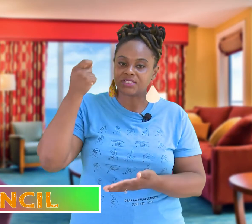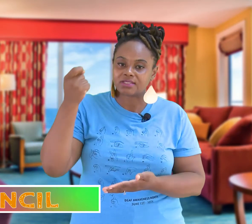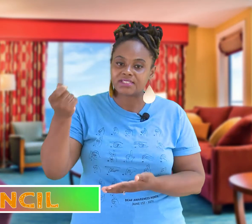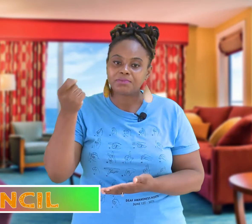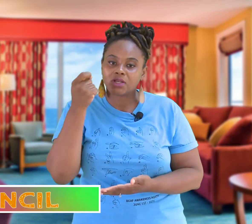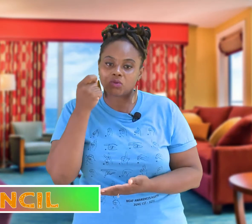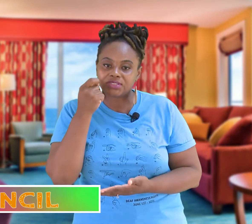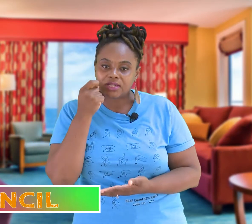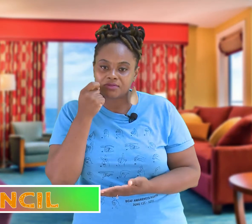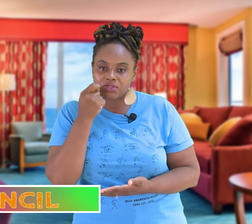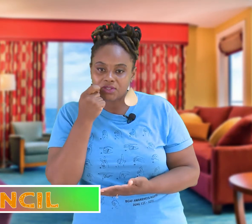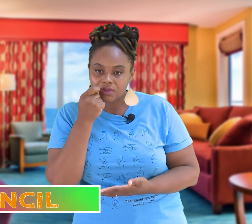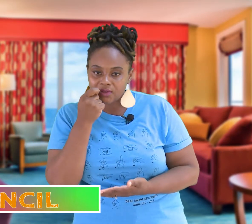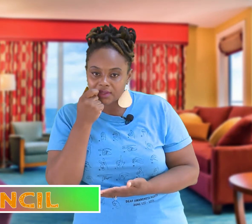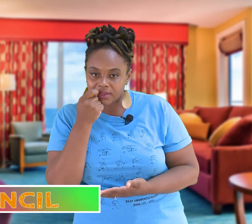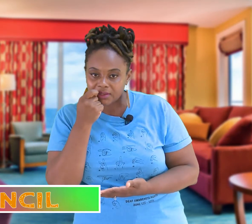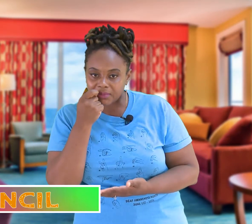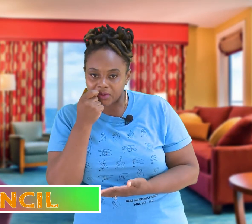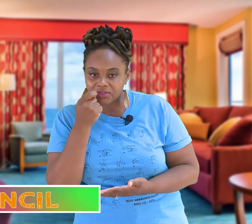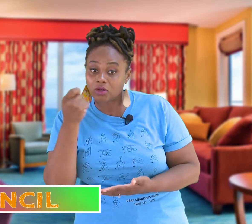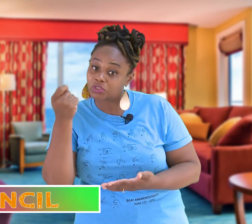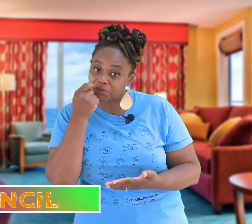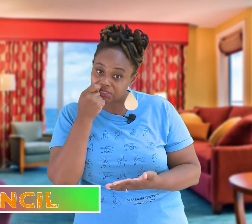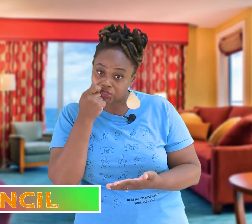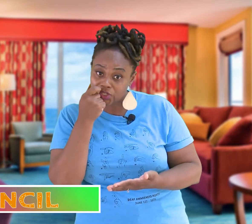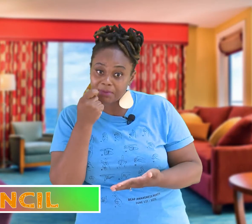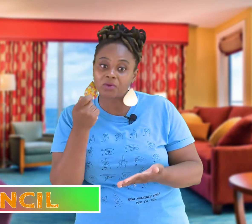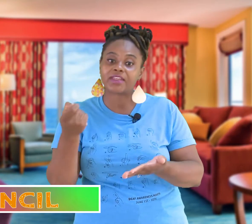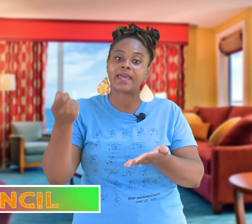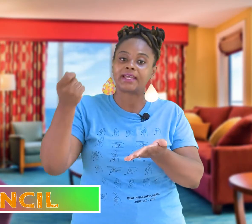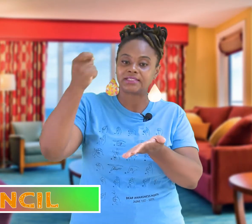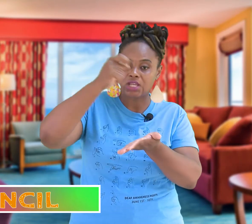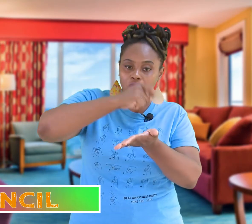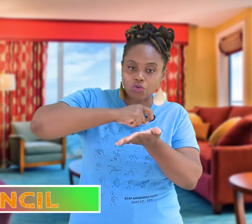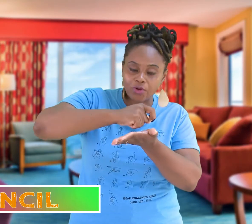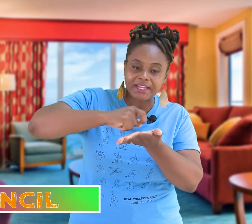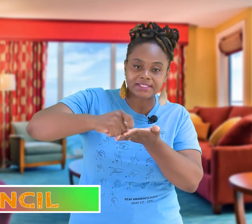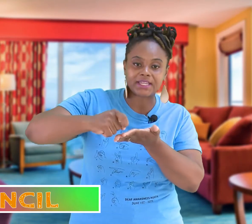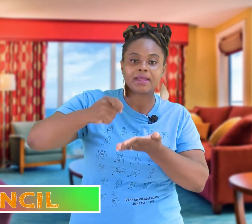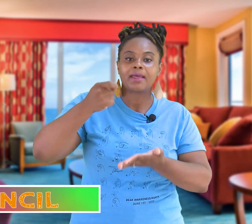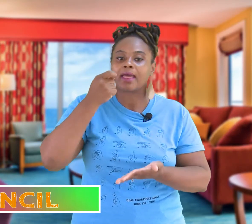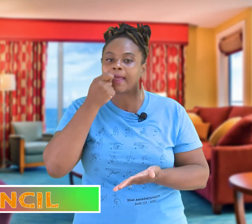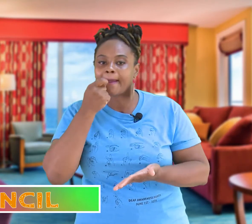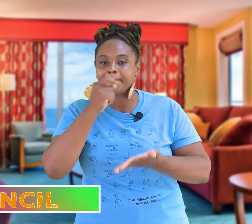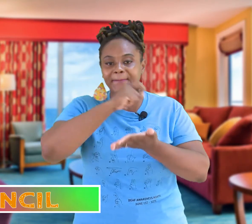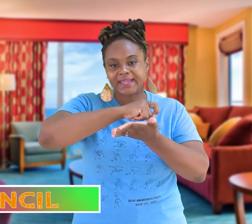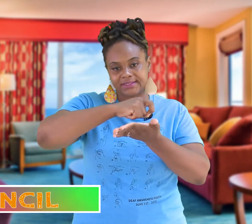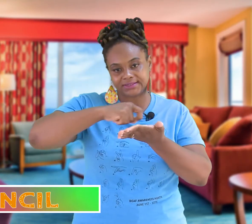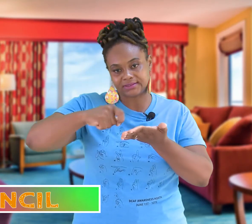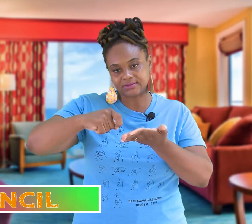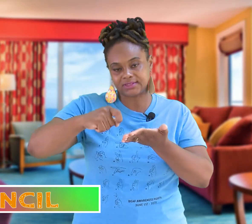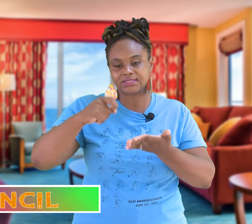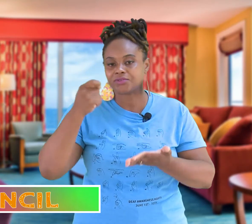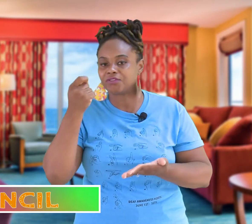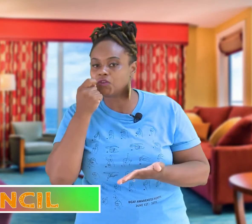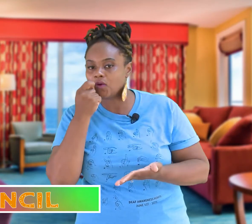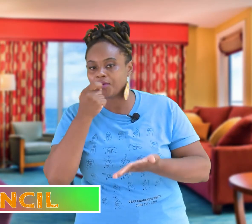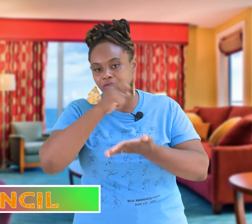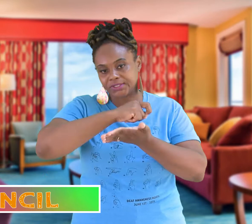putting the tip close enough to your mouth, almost putting it to your mouth, and writing. Pencil, that's a review for